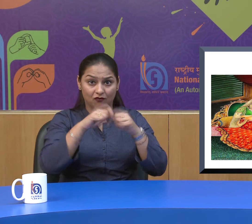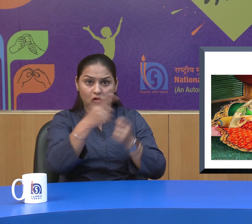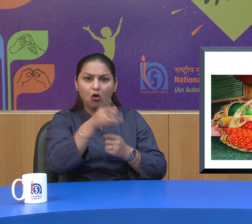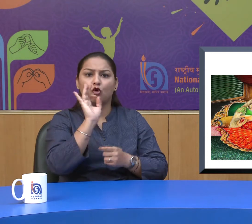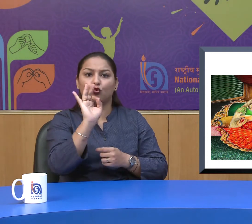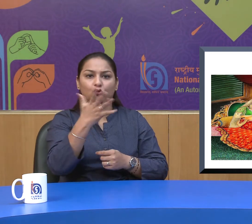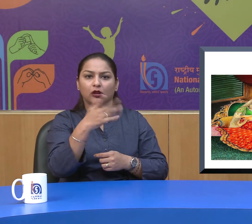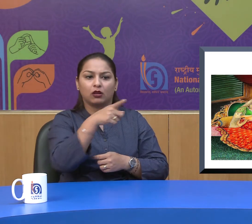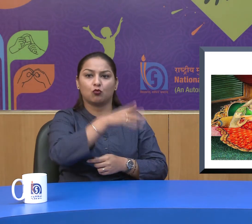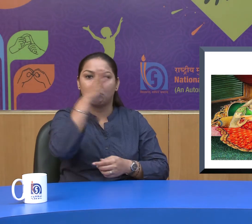inauspicious.